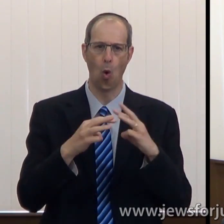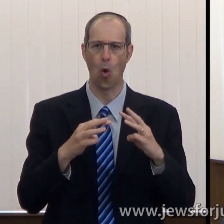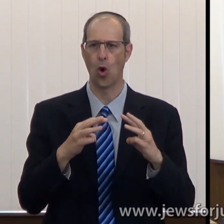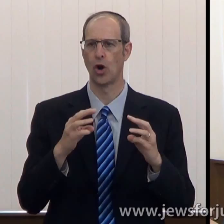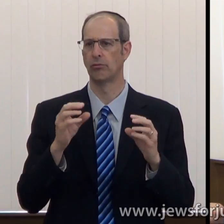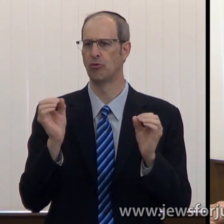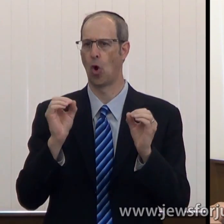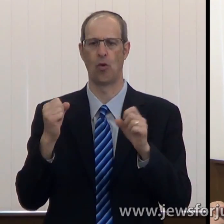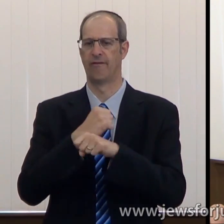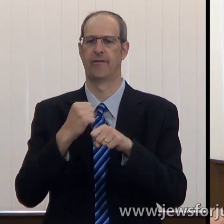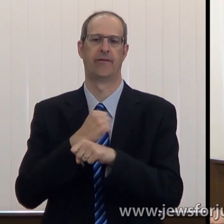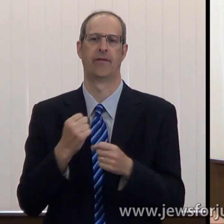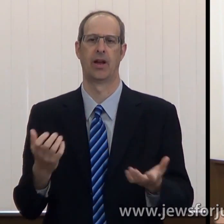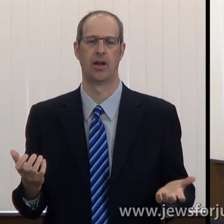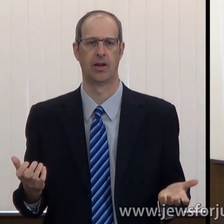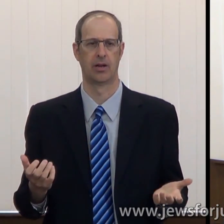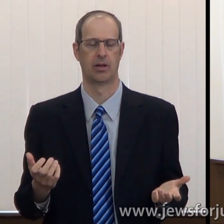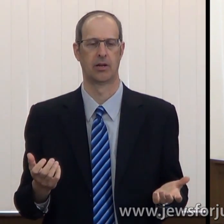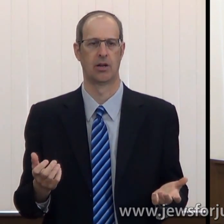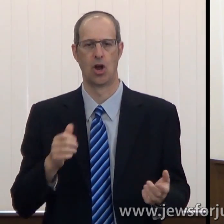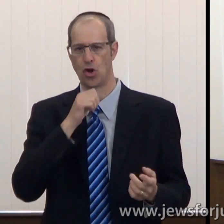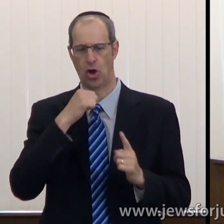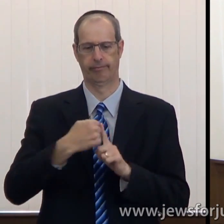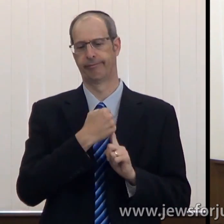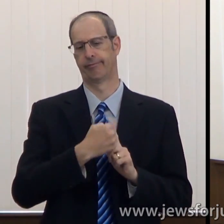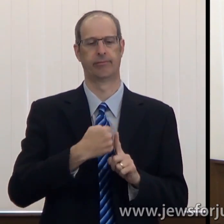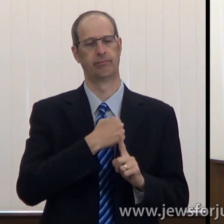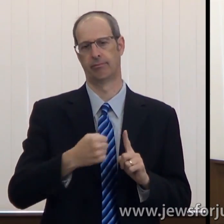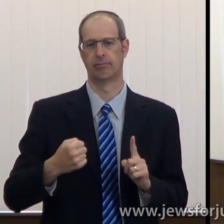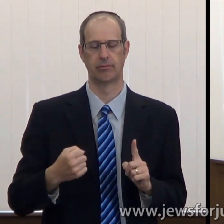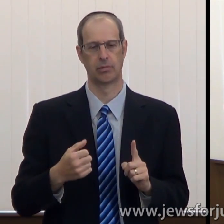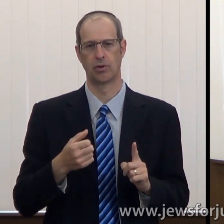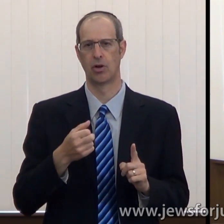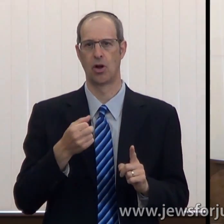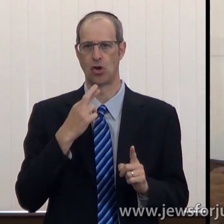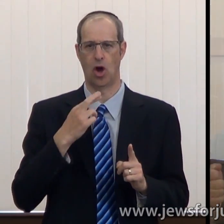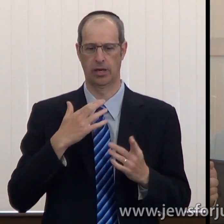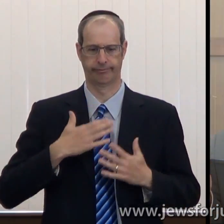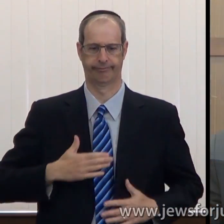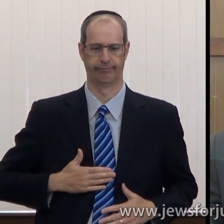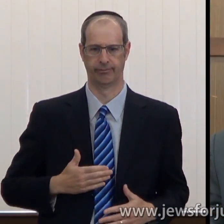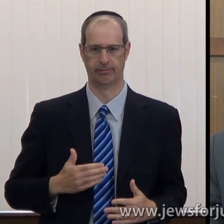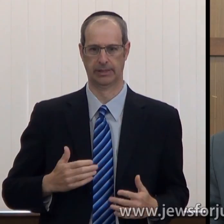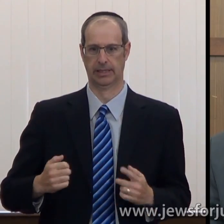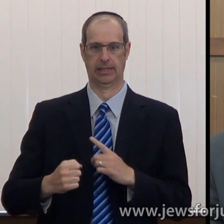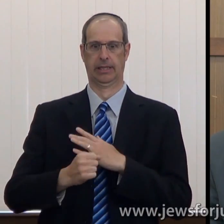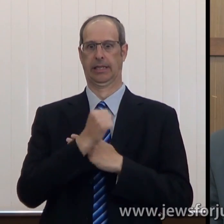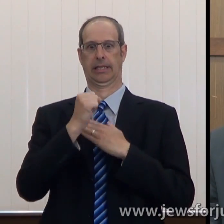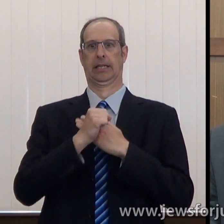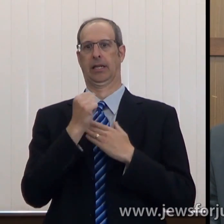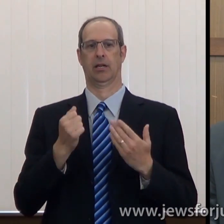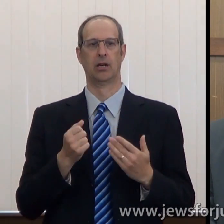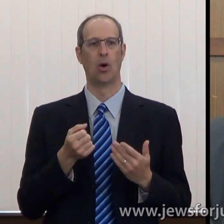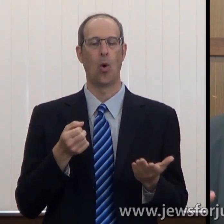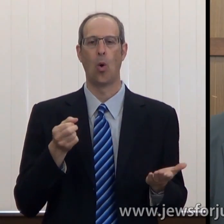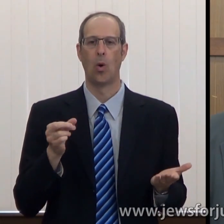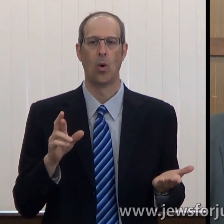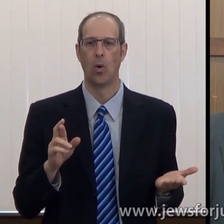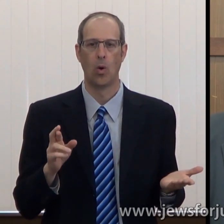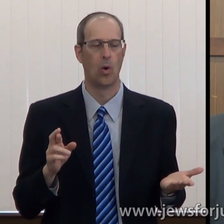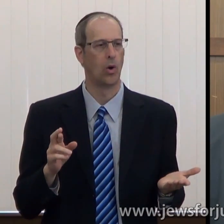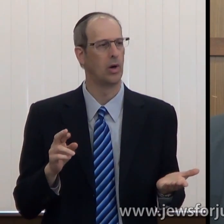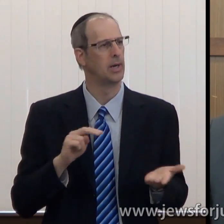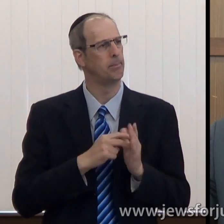fighting and not getting beat up and not being in physical danger? Or is